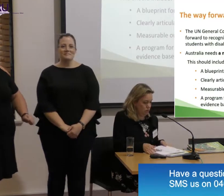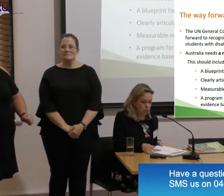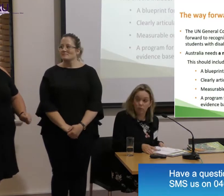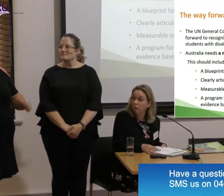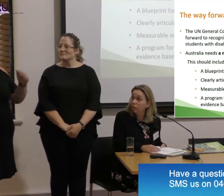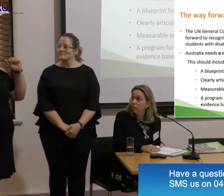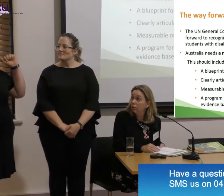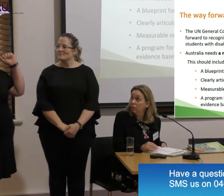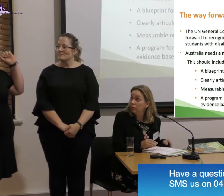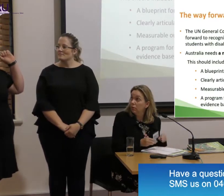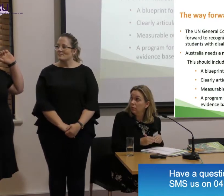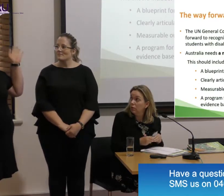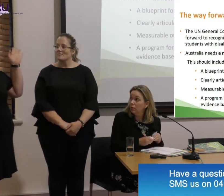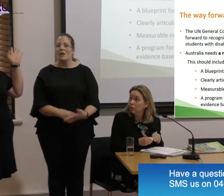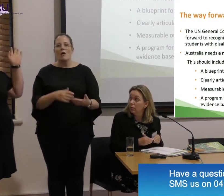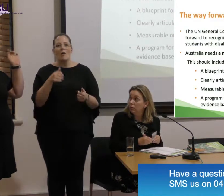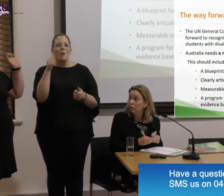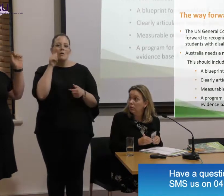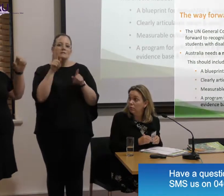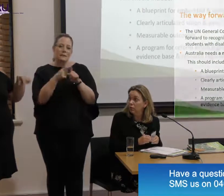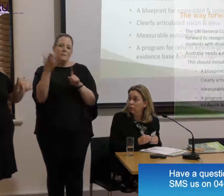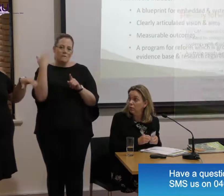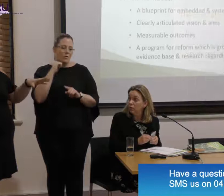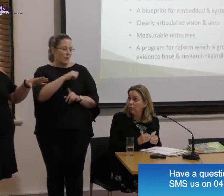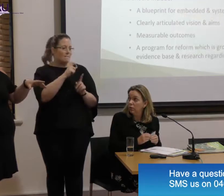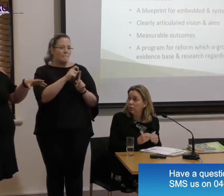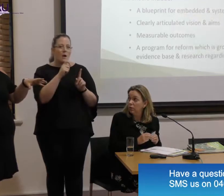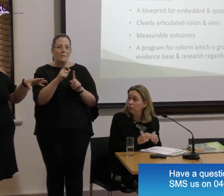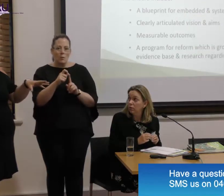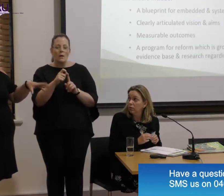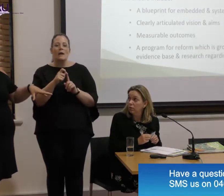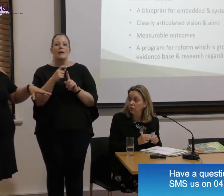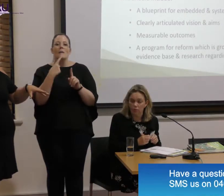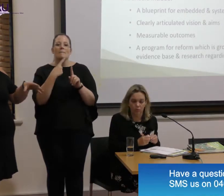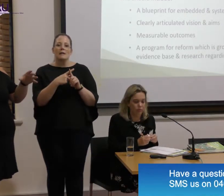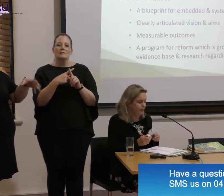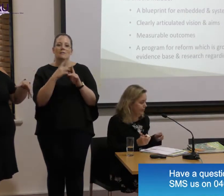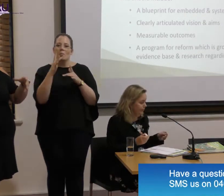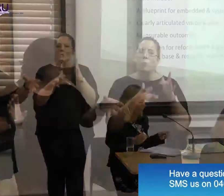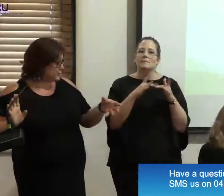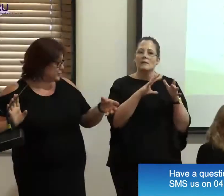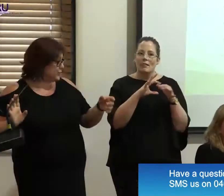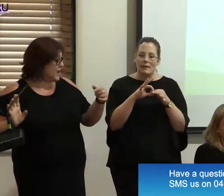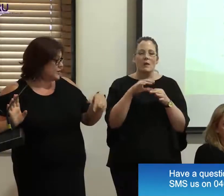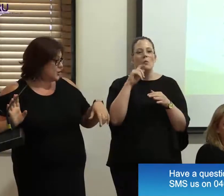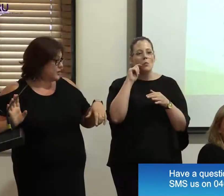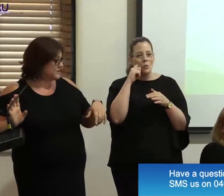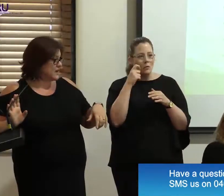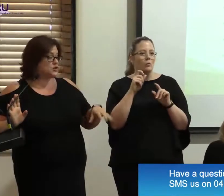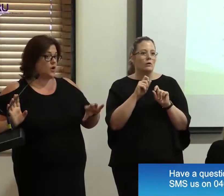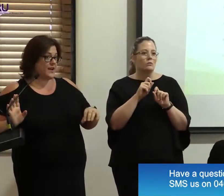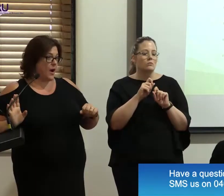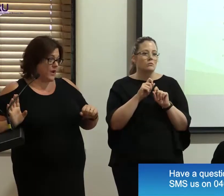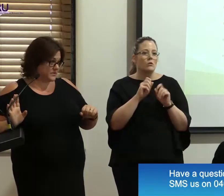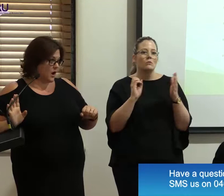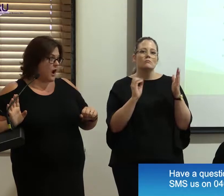As usual, we will post the PowerPoint plus or the link to the website and the things you referred to in your